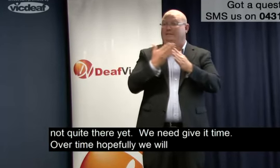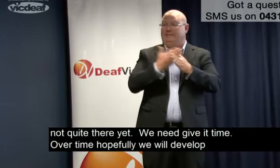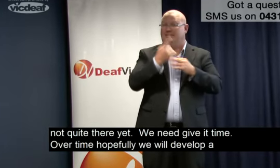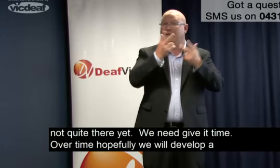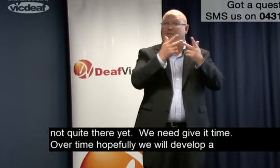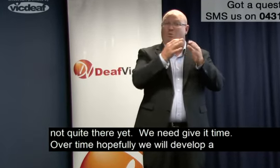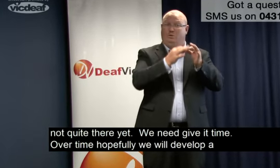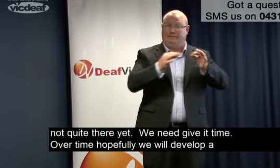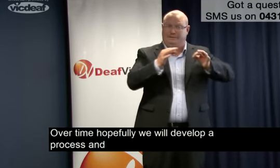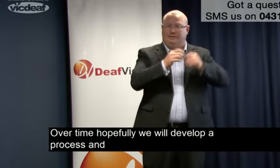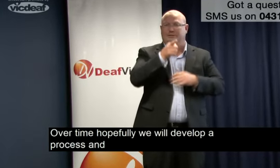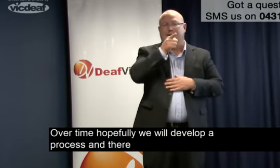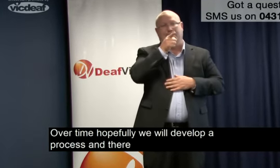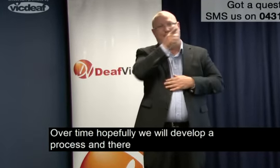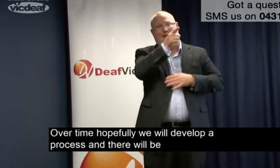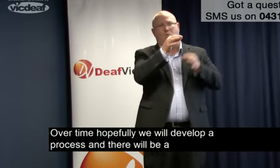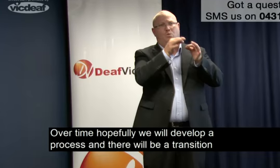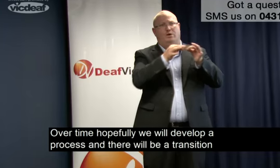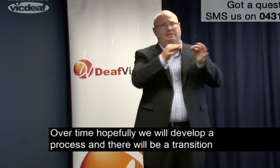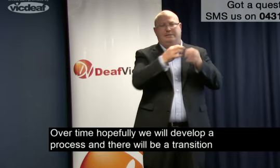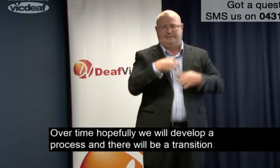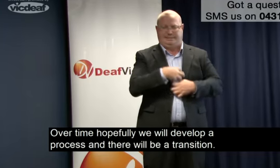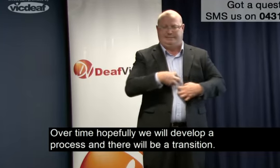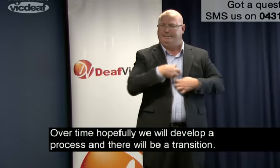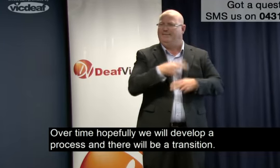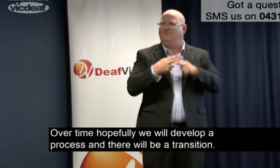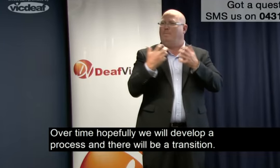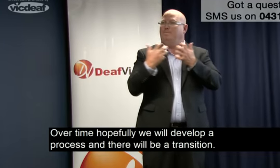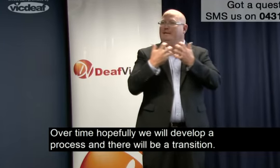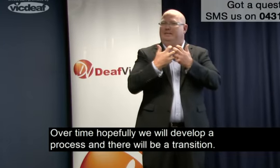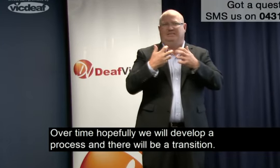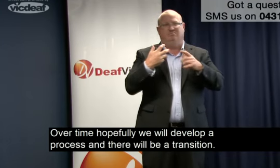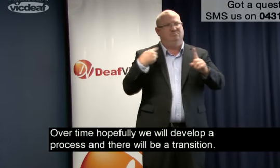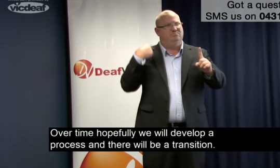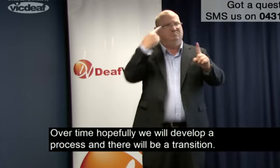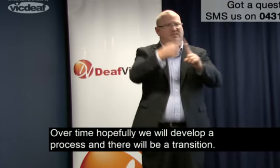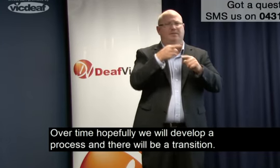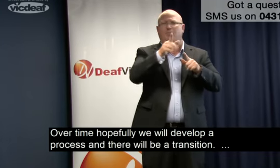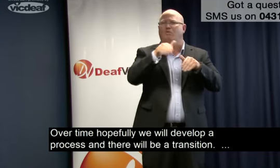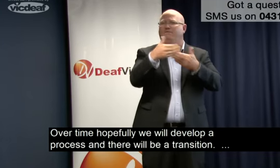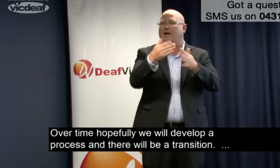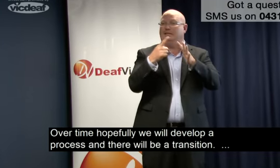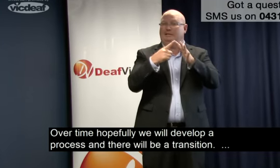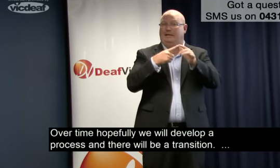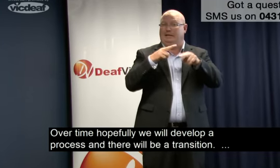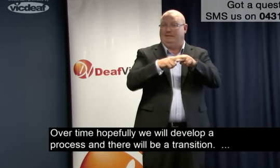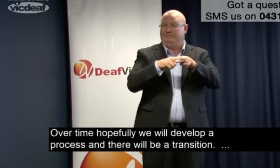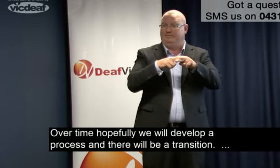Job access, the other organisation, they've been frustrated for quite some time because they provide